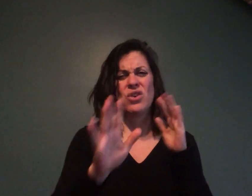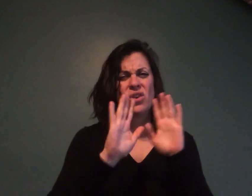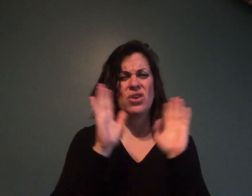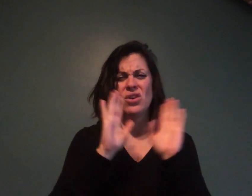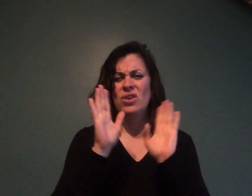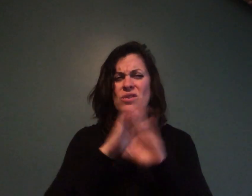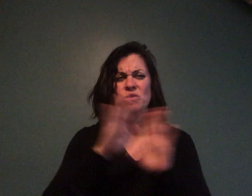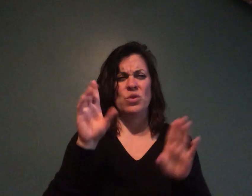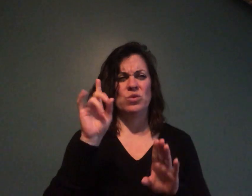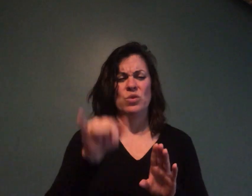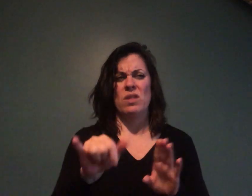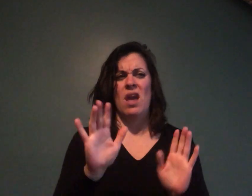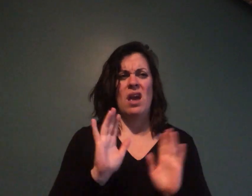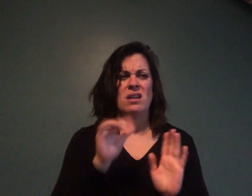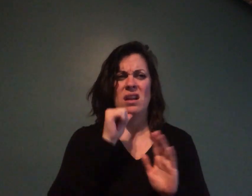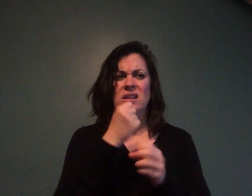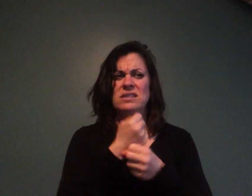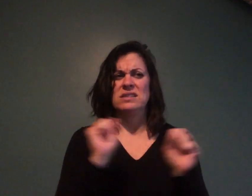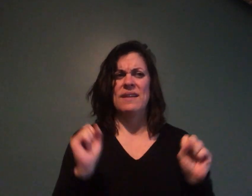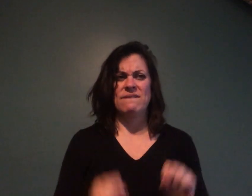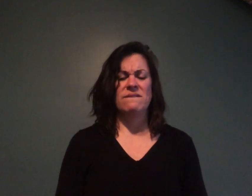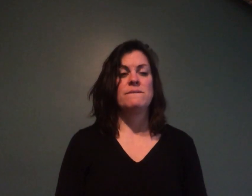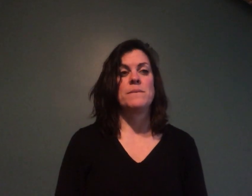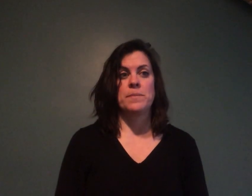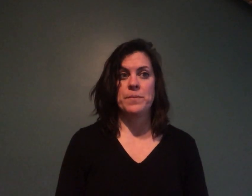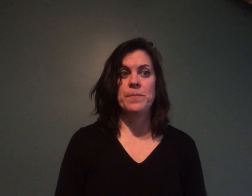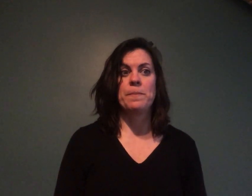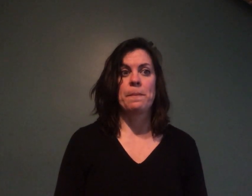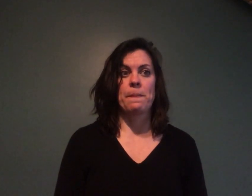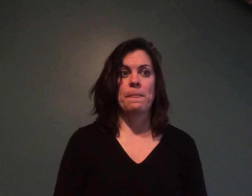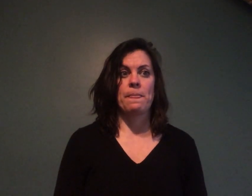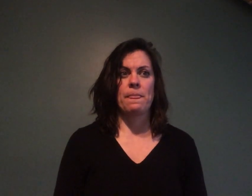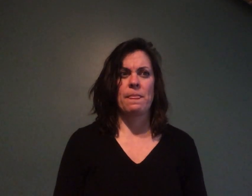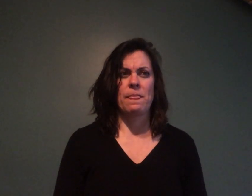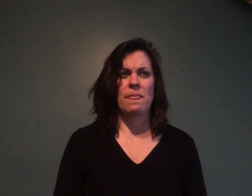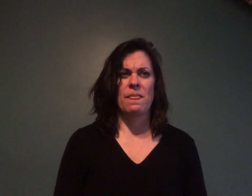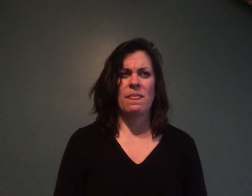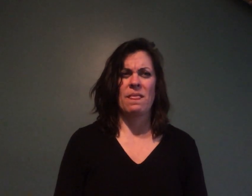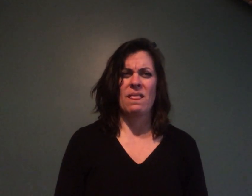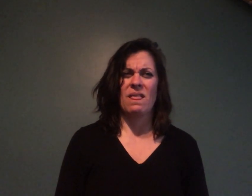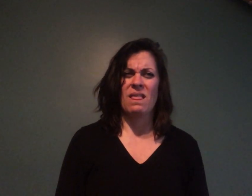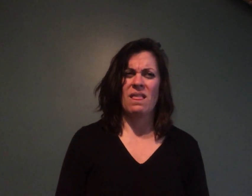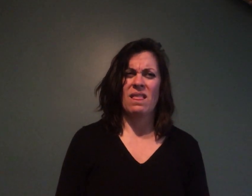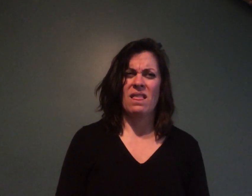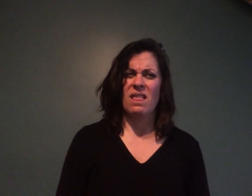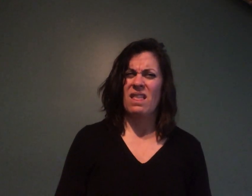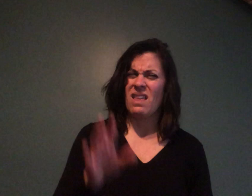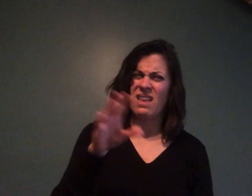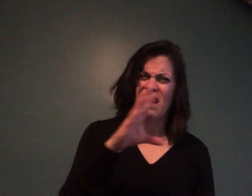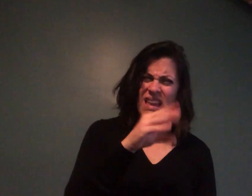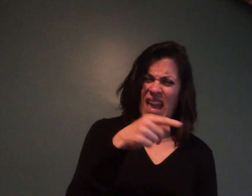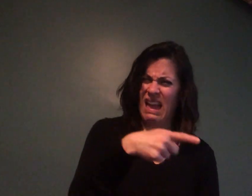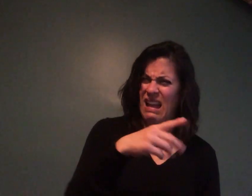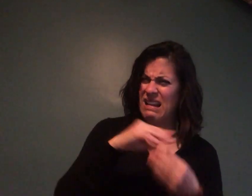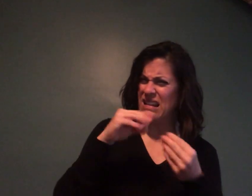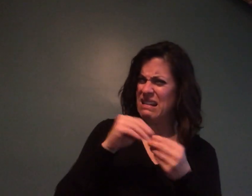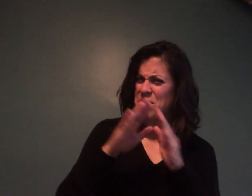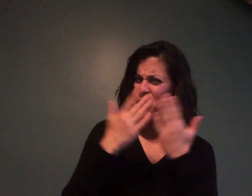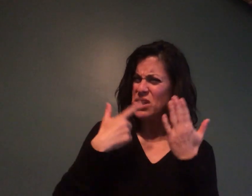Metal hard hat. Who'd want to wear a metal hard hat? You're pretty heavy, but Yeah. I guess there's such a